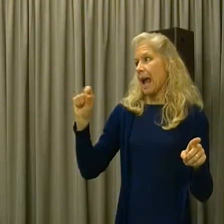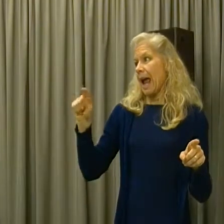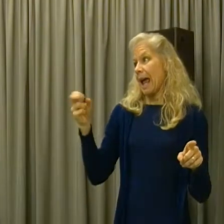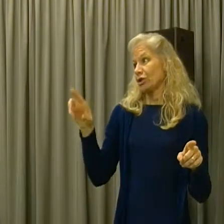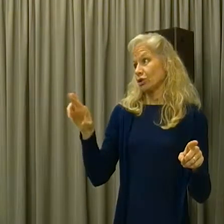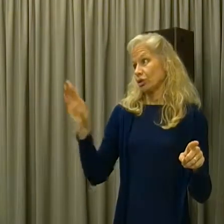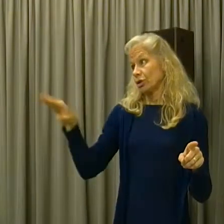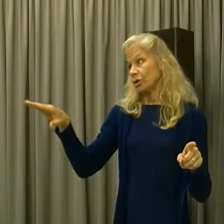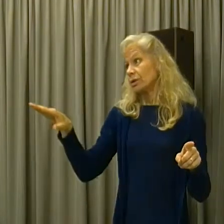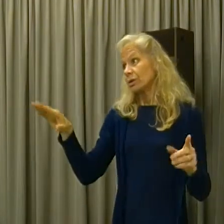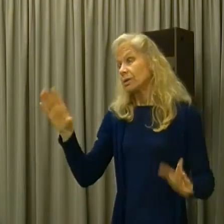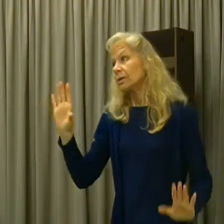fearful.